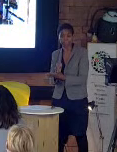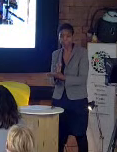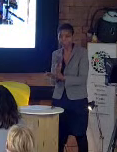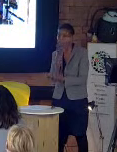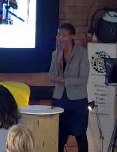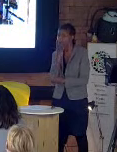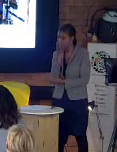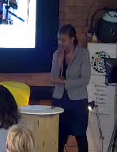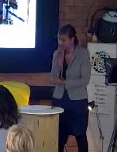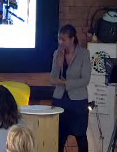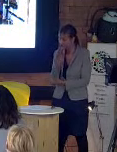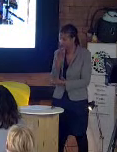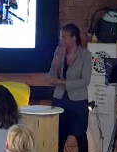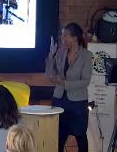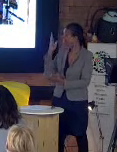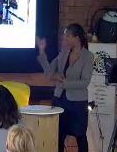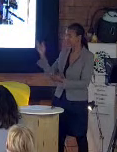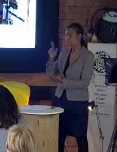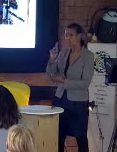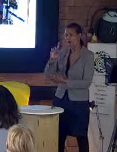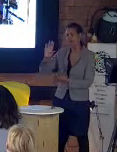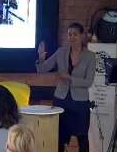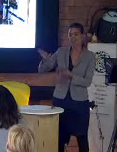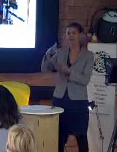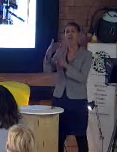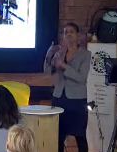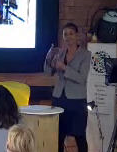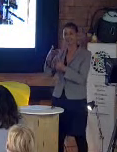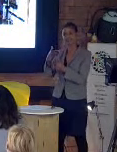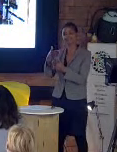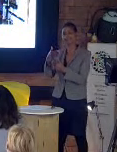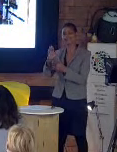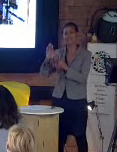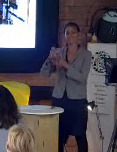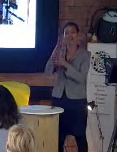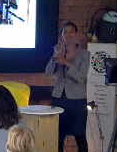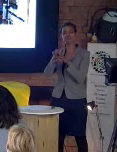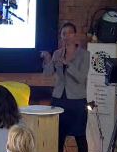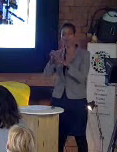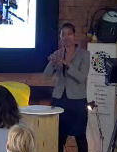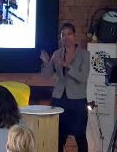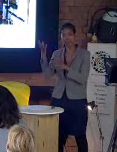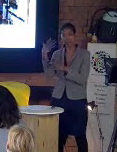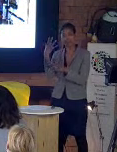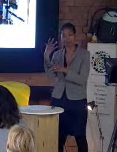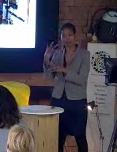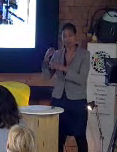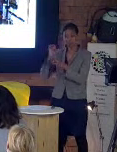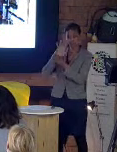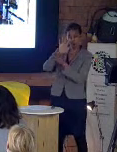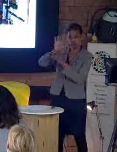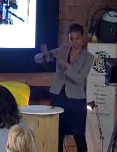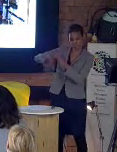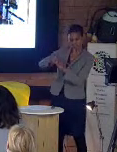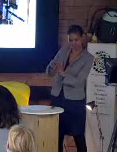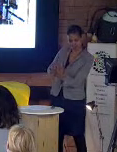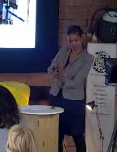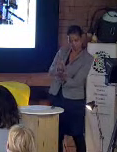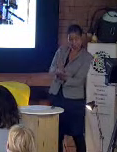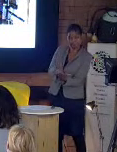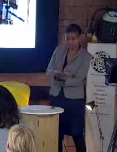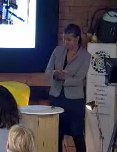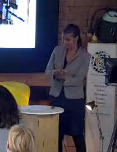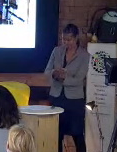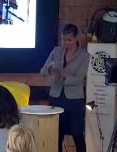this is just the first step. I didn't know anything about projection mapping before starting this project 6 months